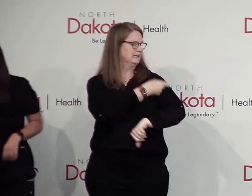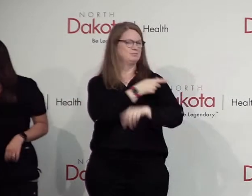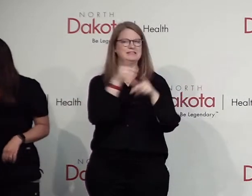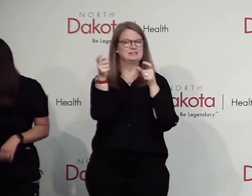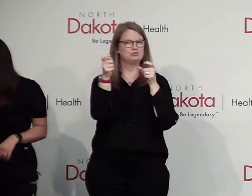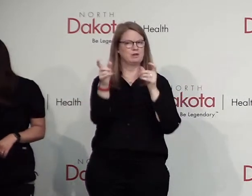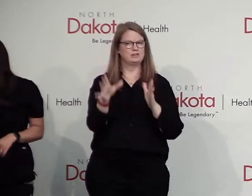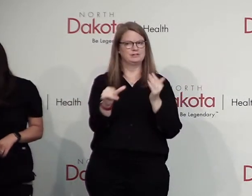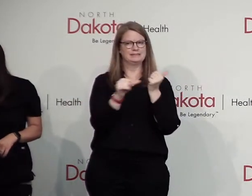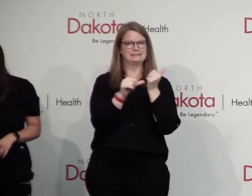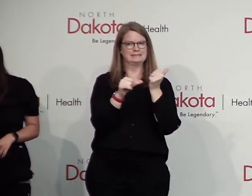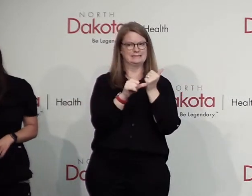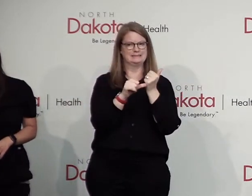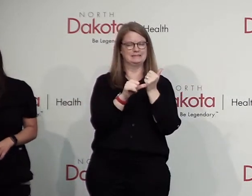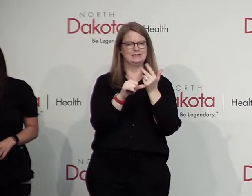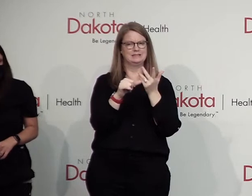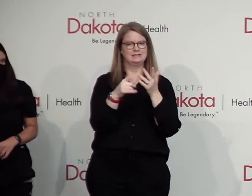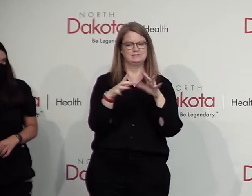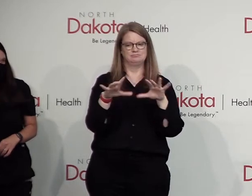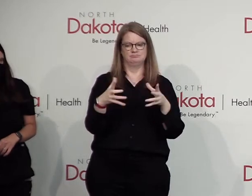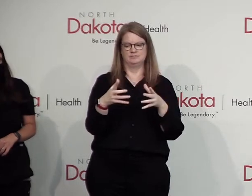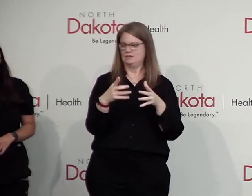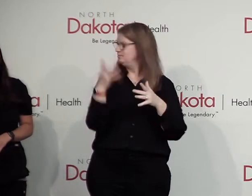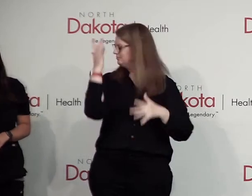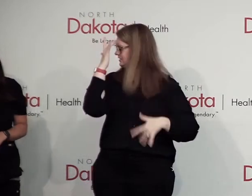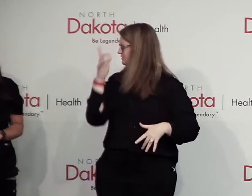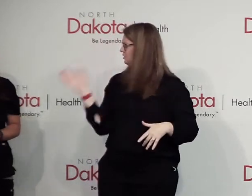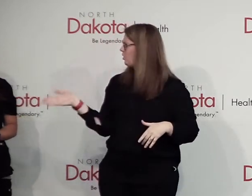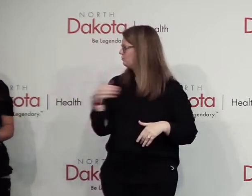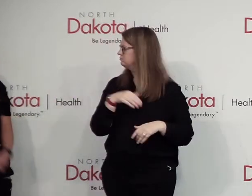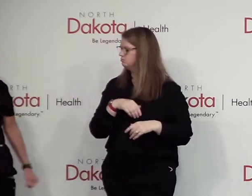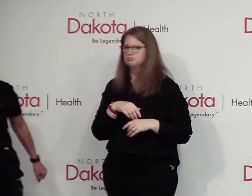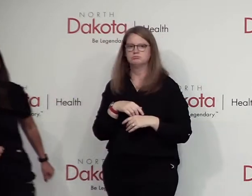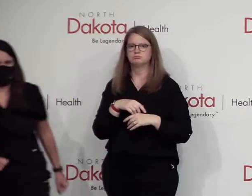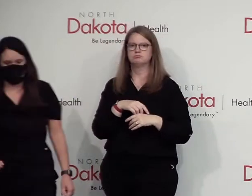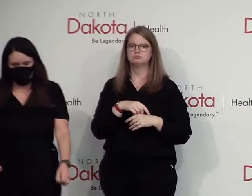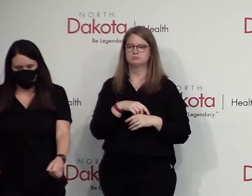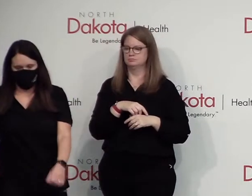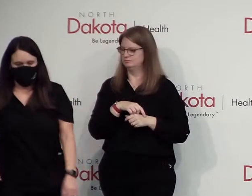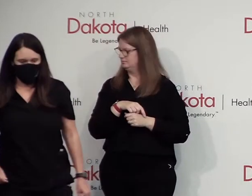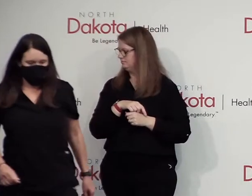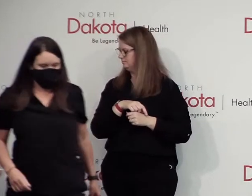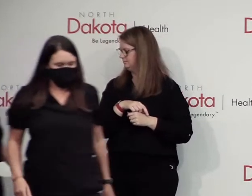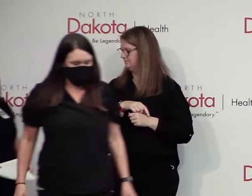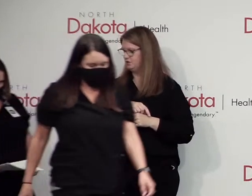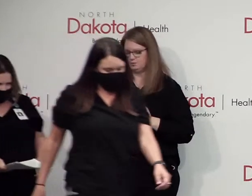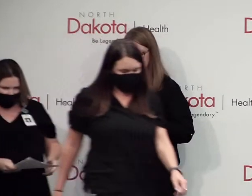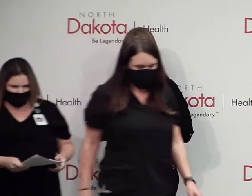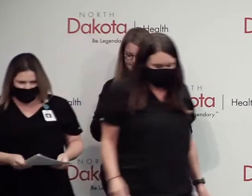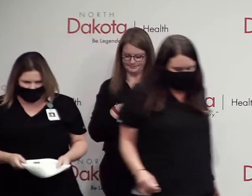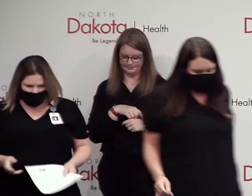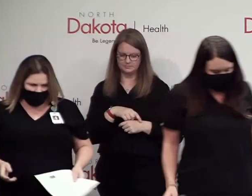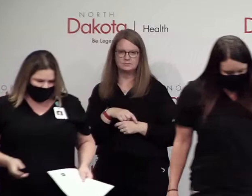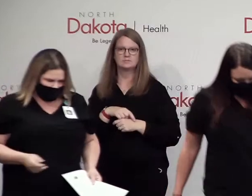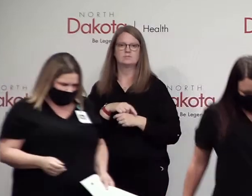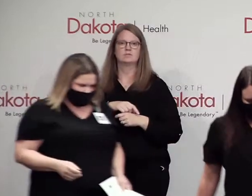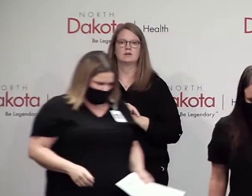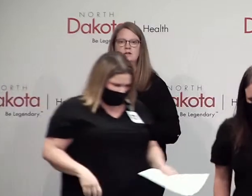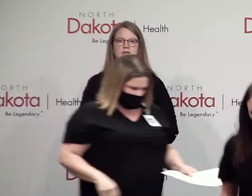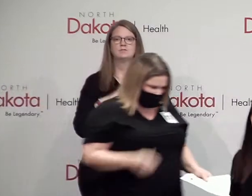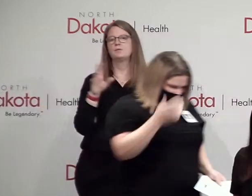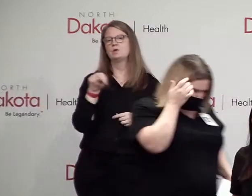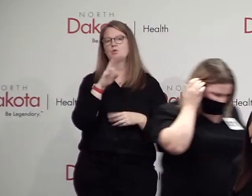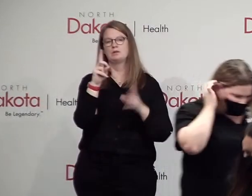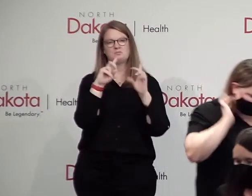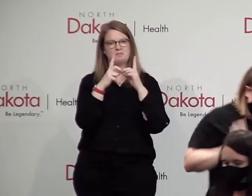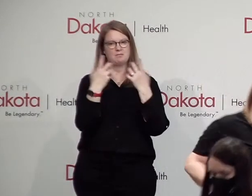and Assistant Section Chief of Disease Control in the North Dakota Department of Health, and she will share some information about